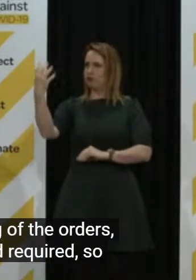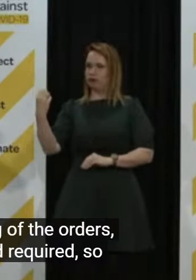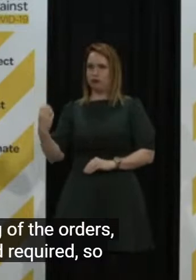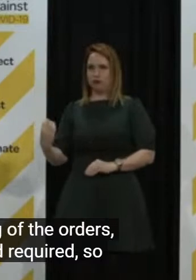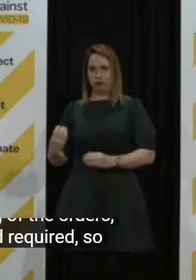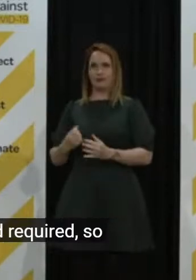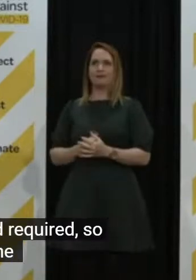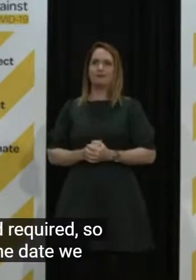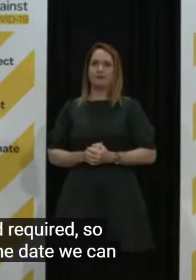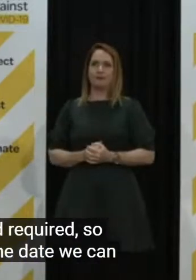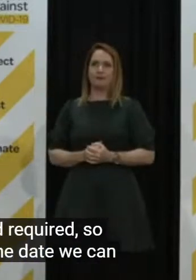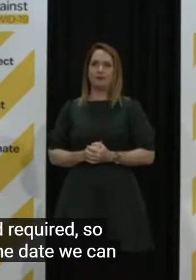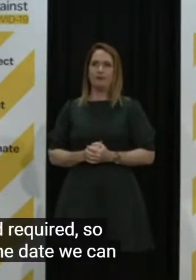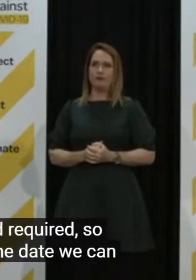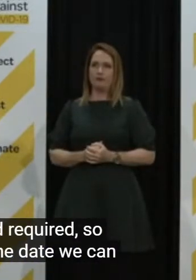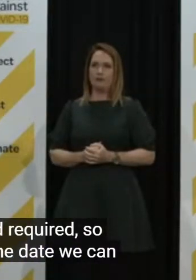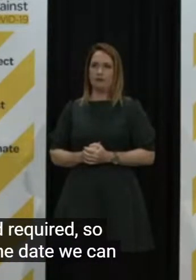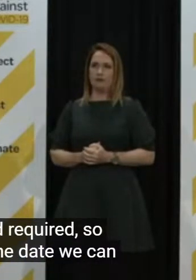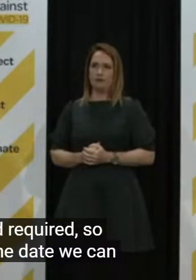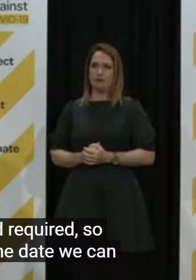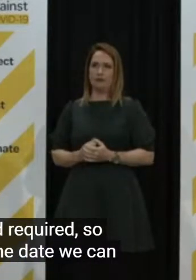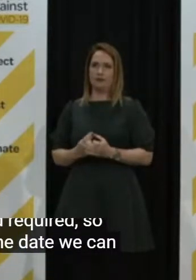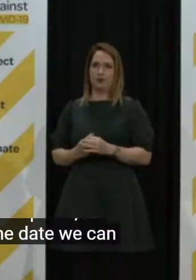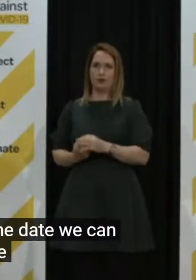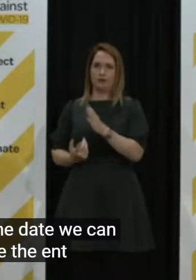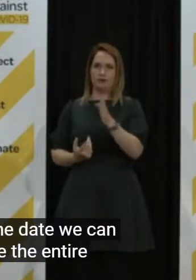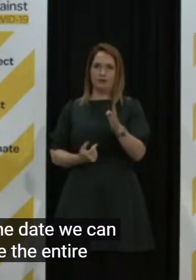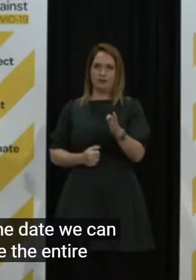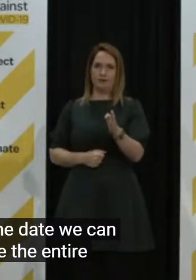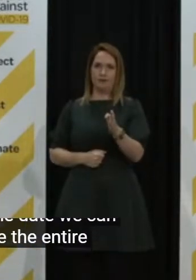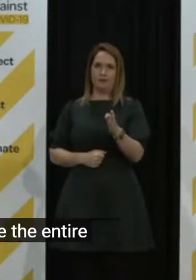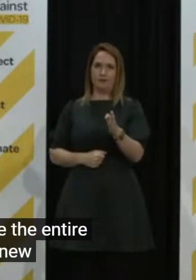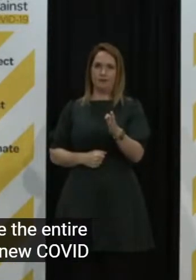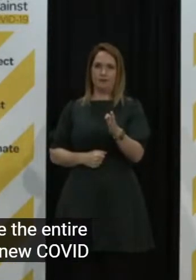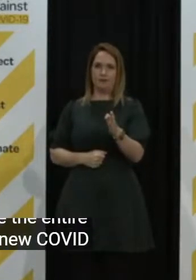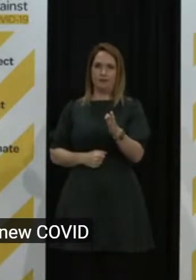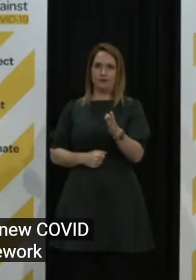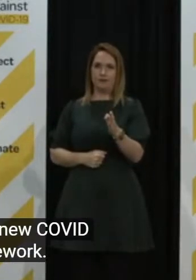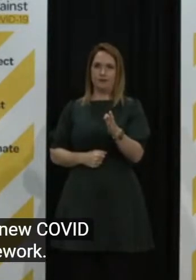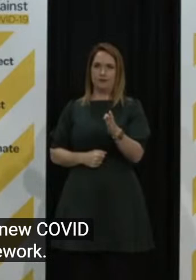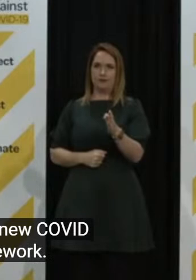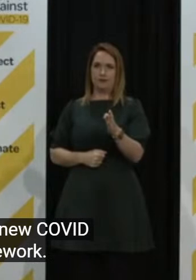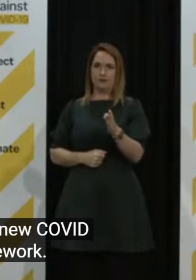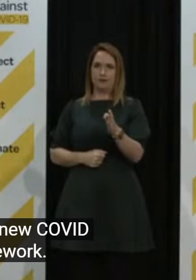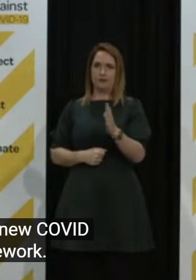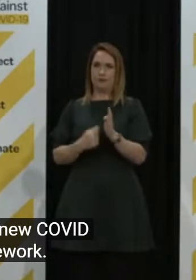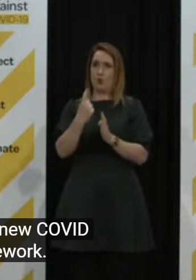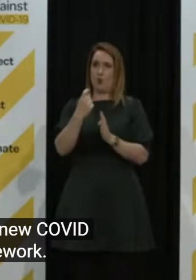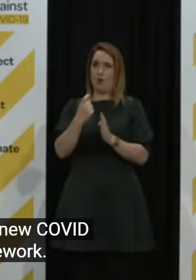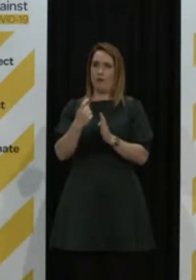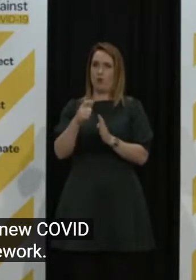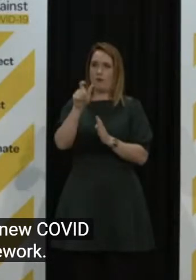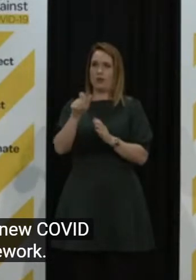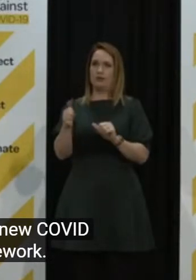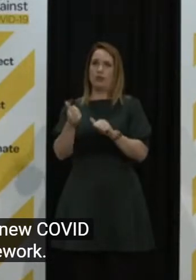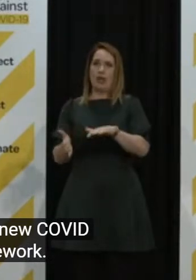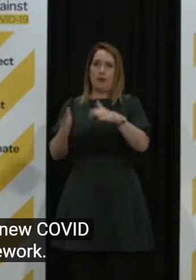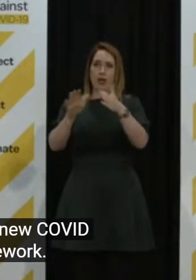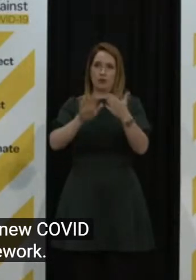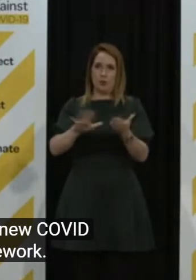framework. And then over to you, Barry. There's been another COVID death, a man in his 40s. Is